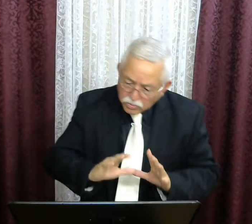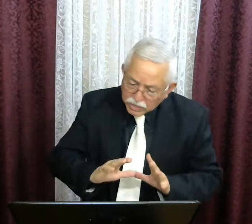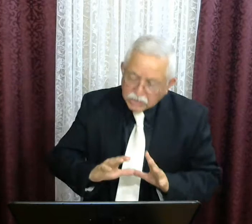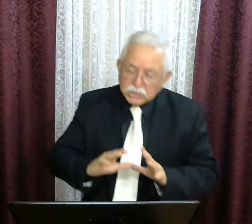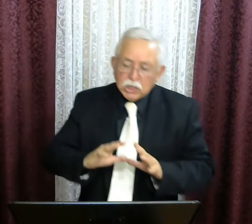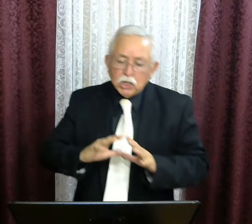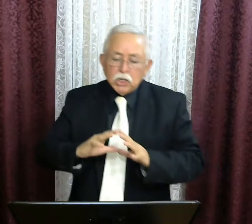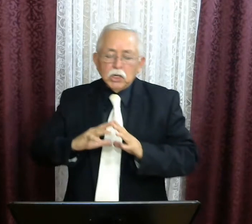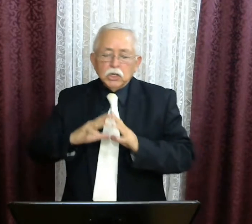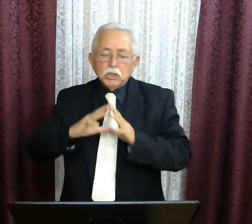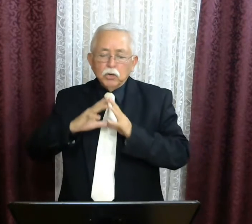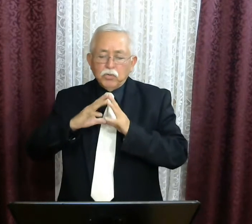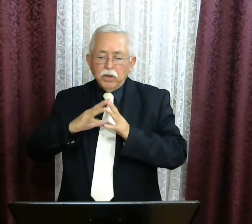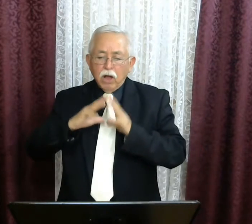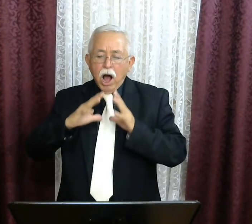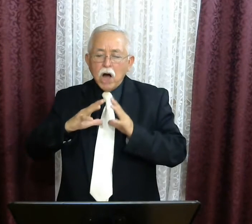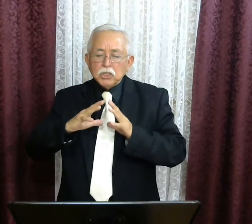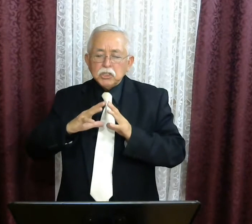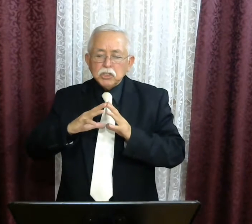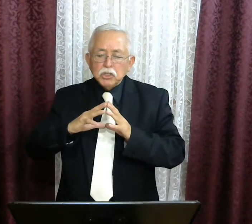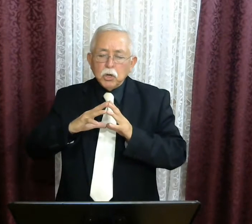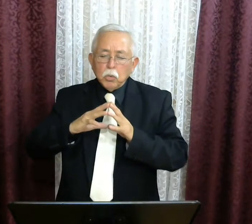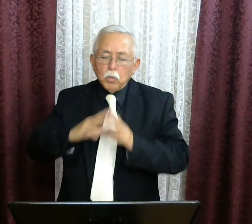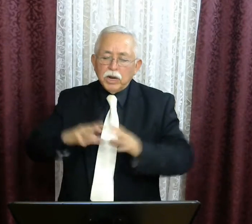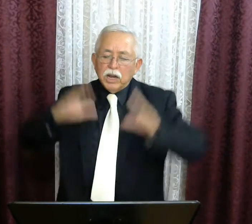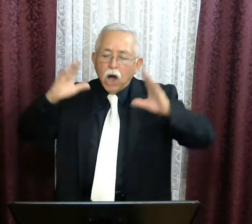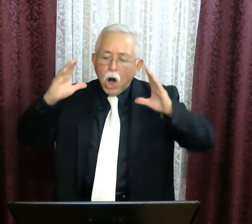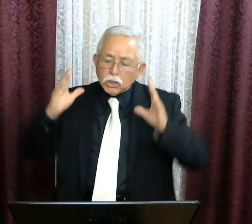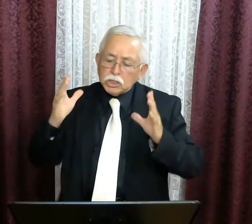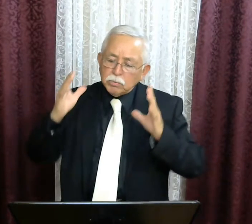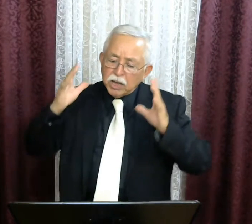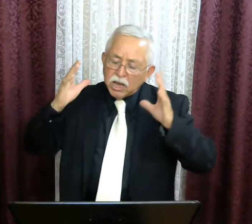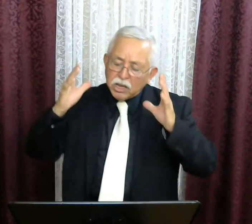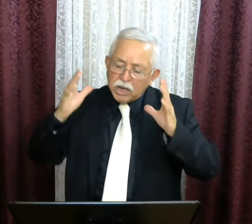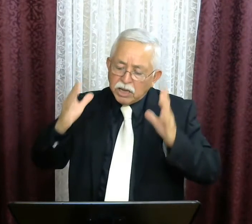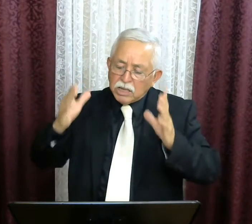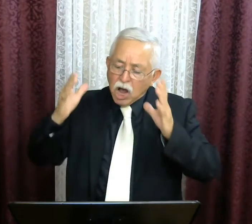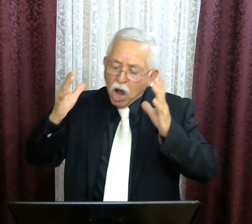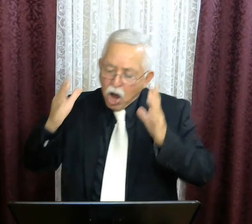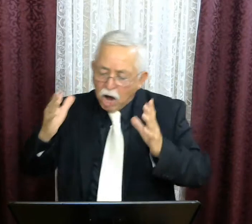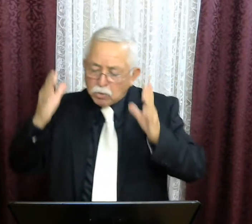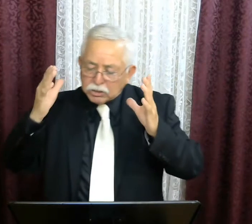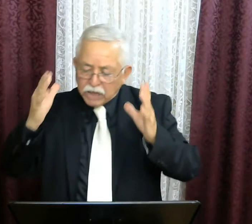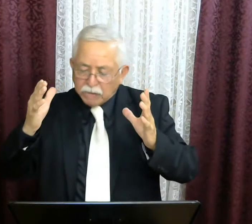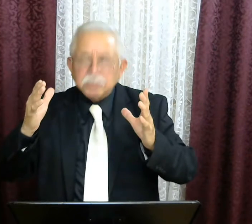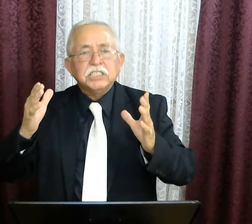this should fill us with an awesome yet humble sense.